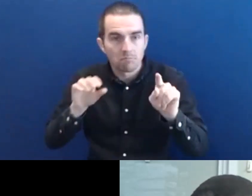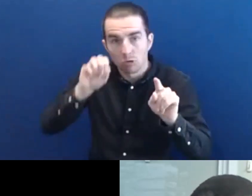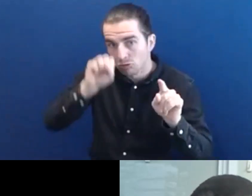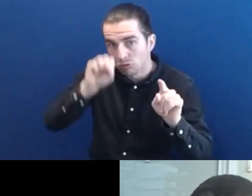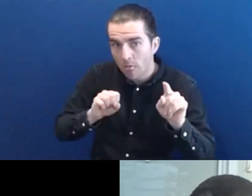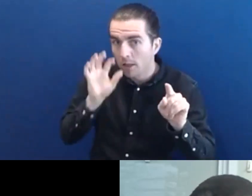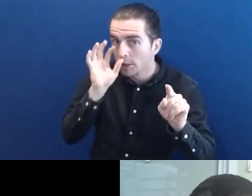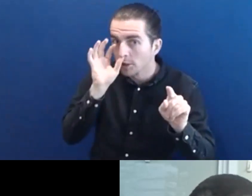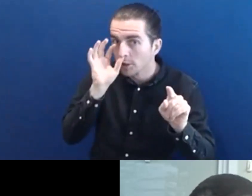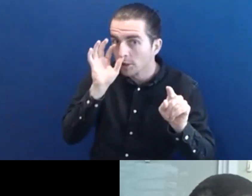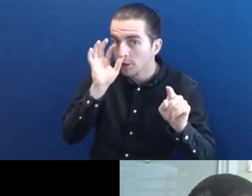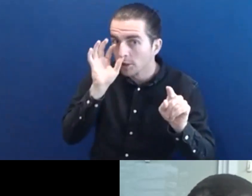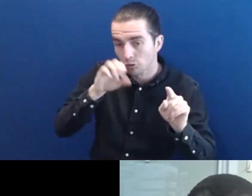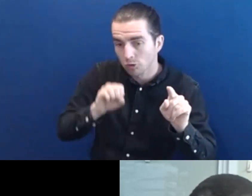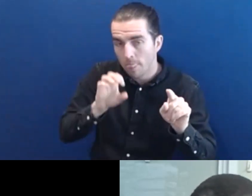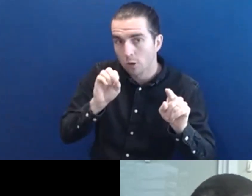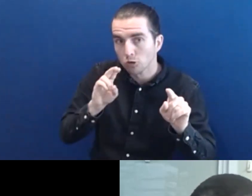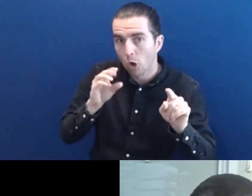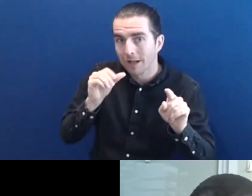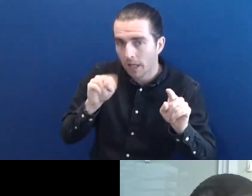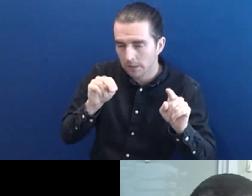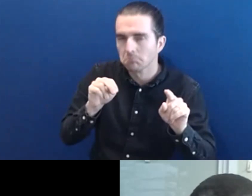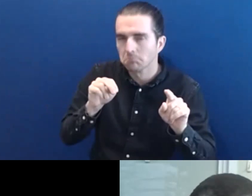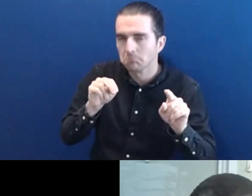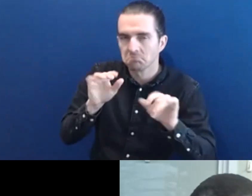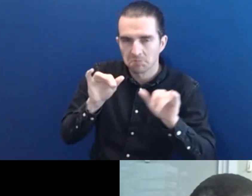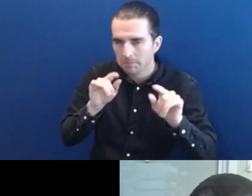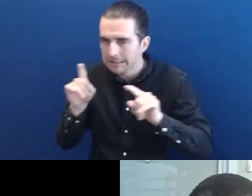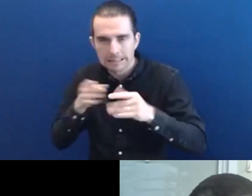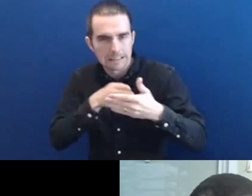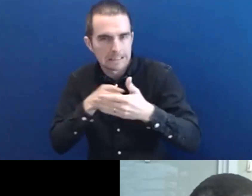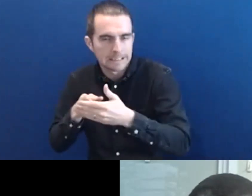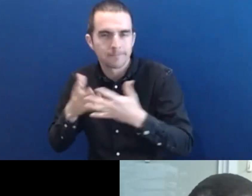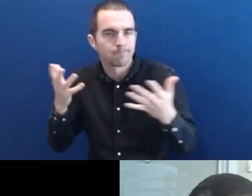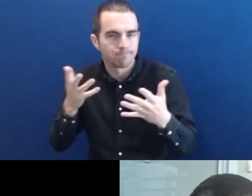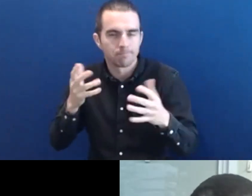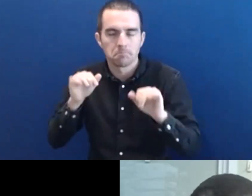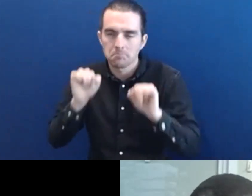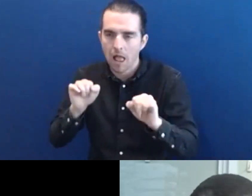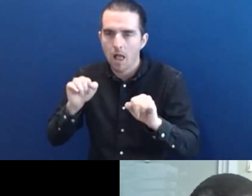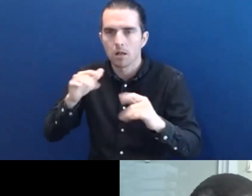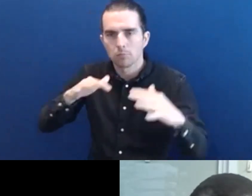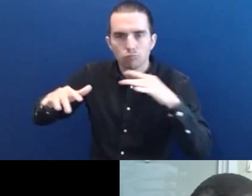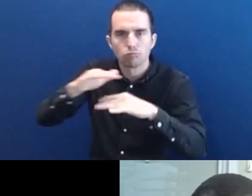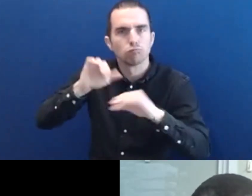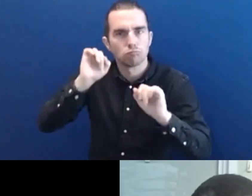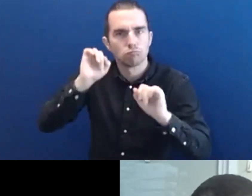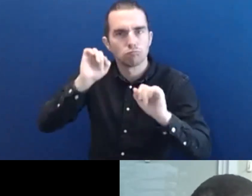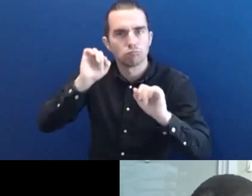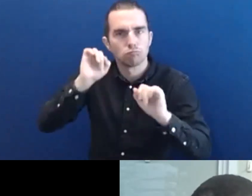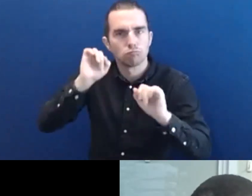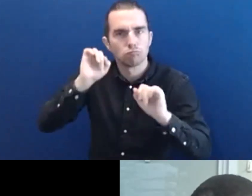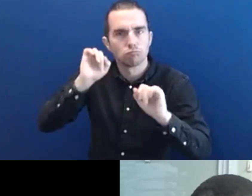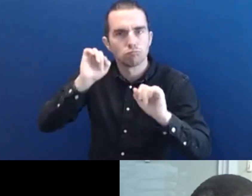a diversity of people with disabilities, like the hearing impaired.